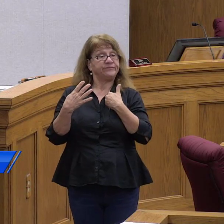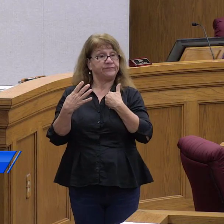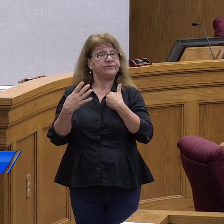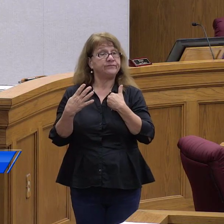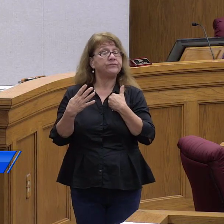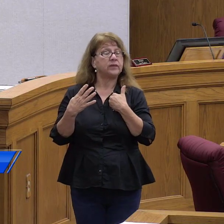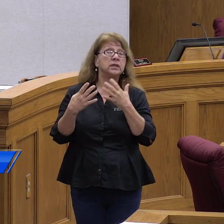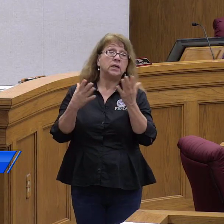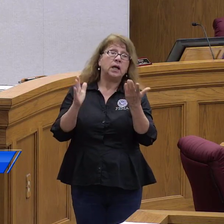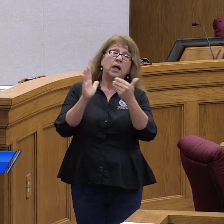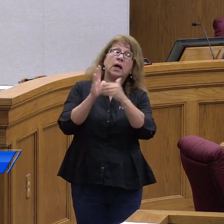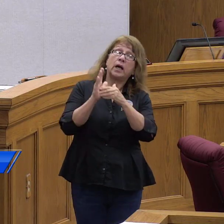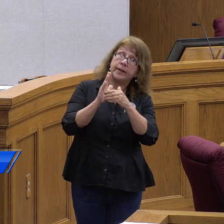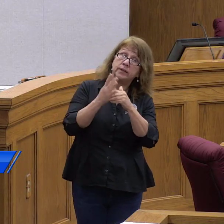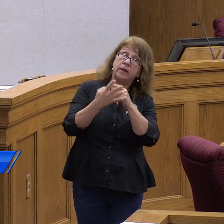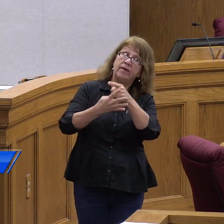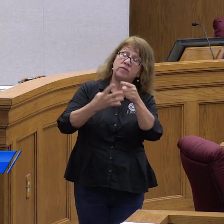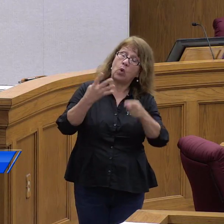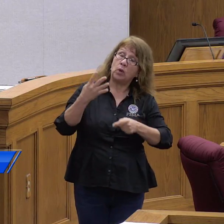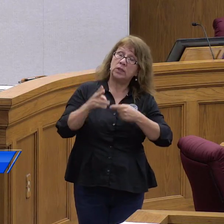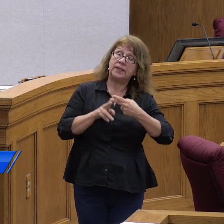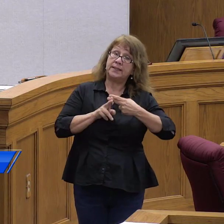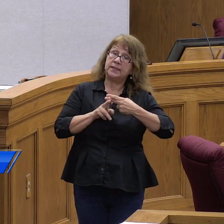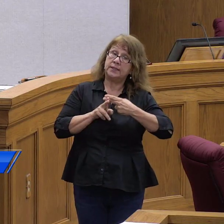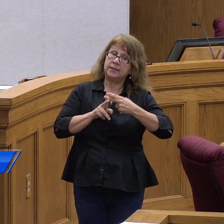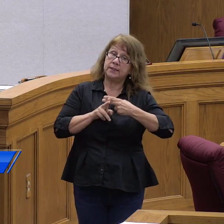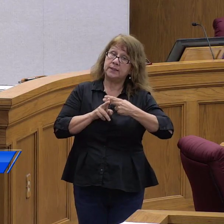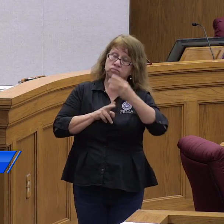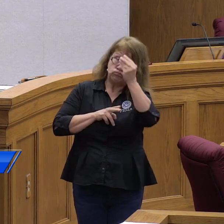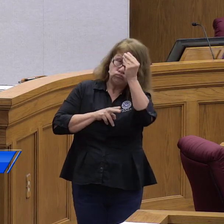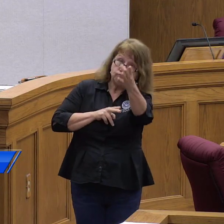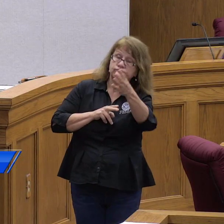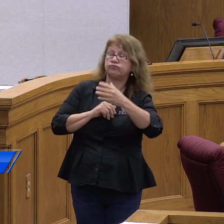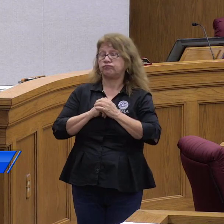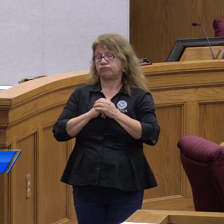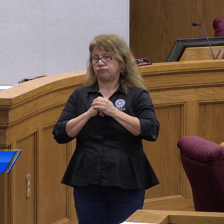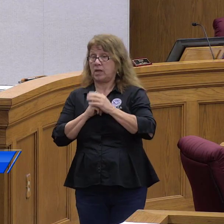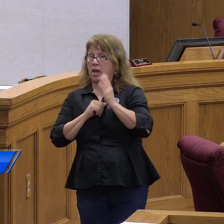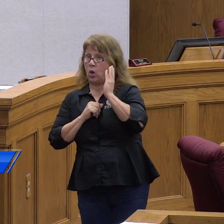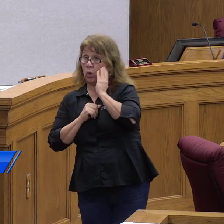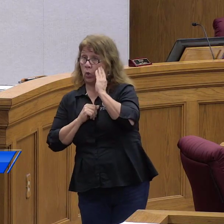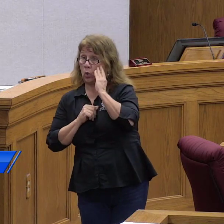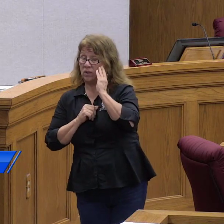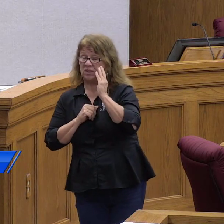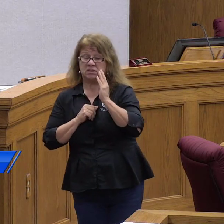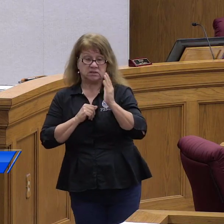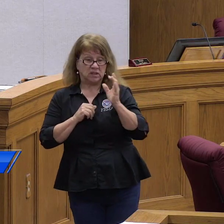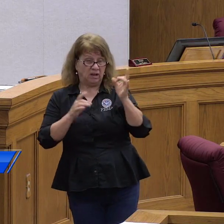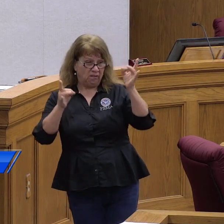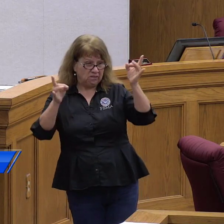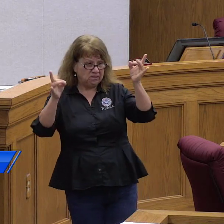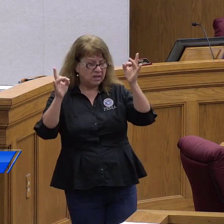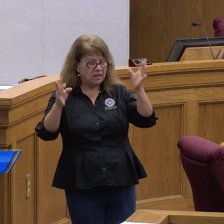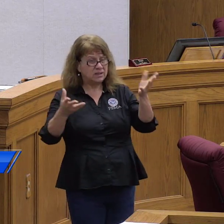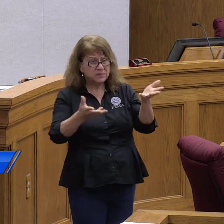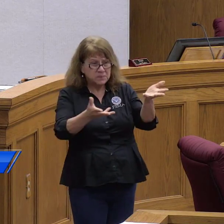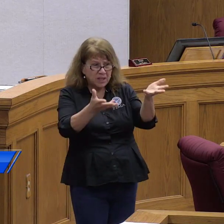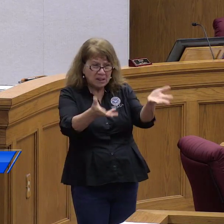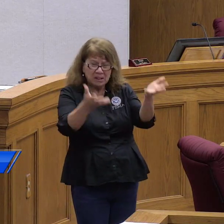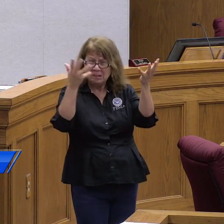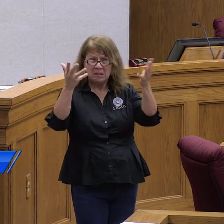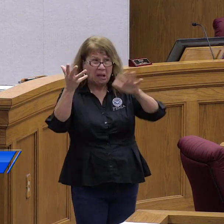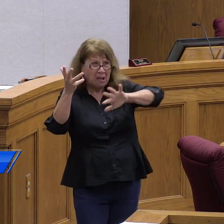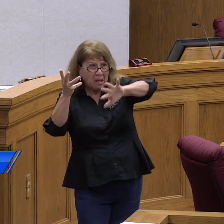I want to stress again that these are temporary, and we know that they are unsightly, but